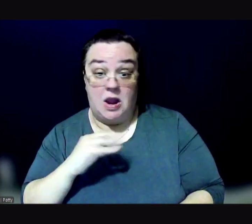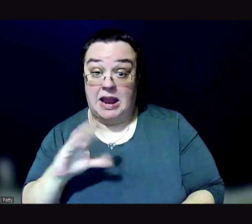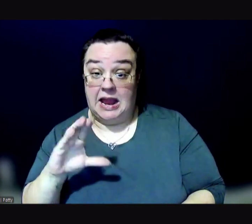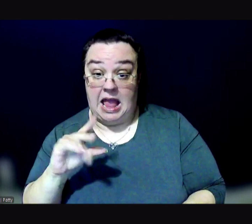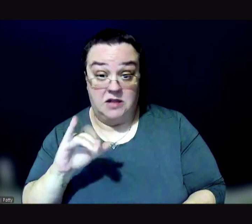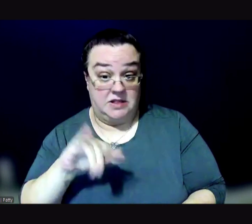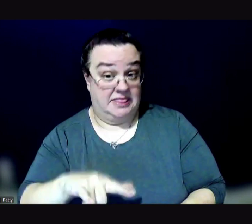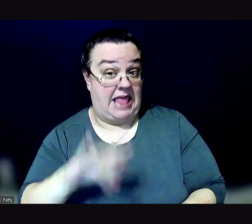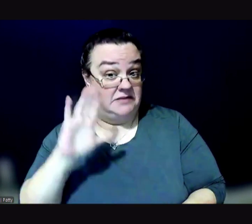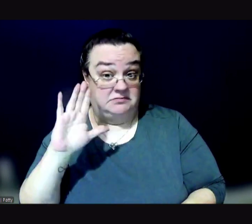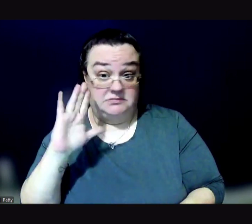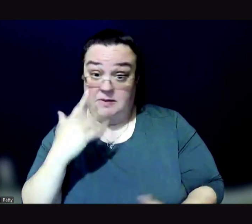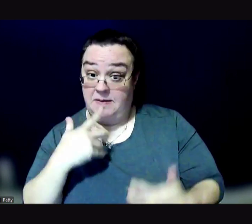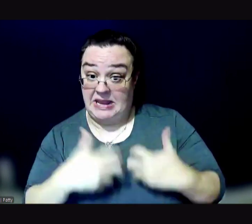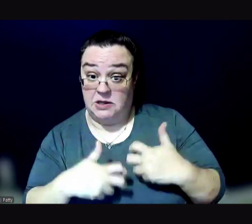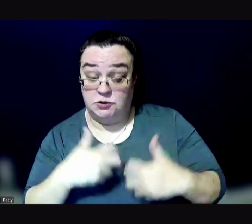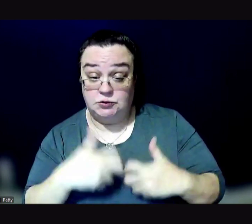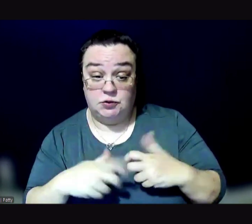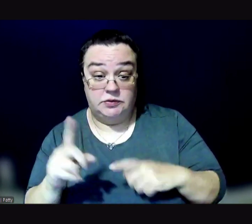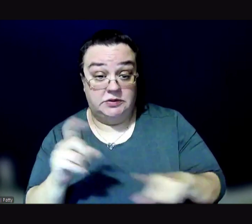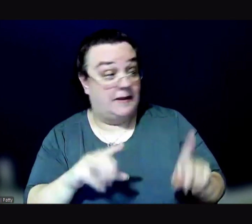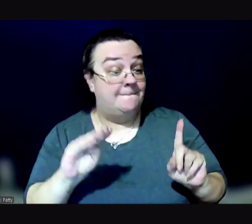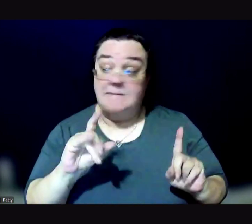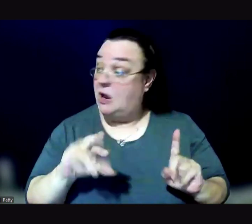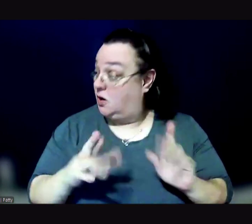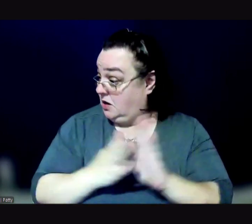be an issue? Does that work for everyone?